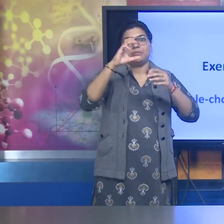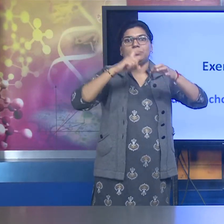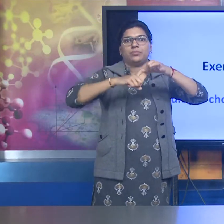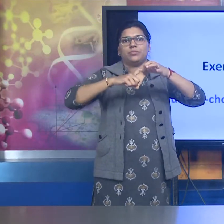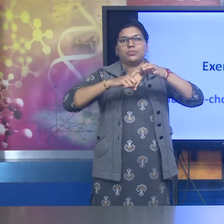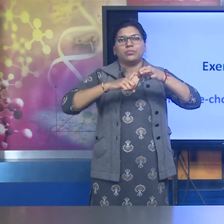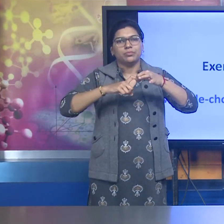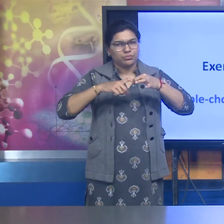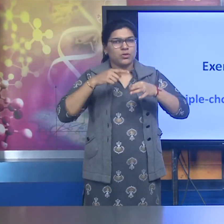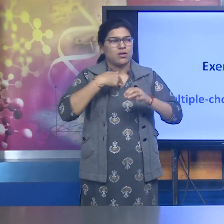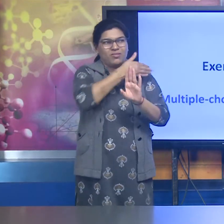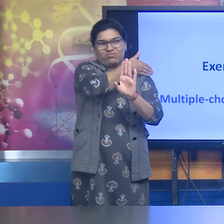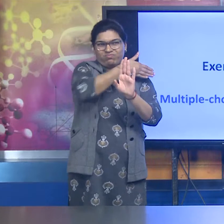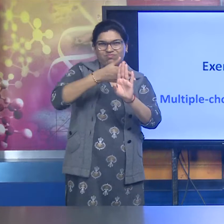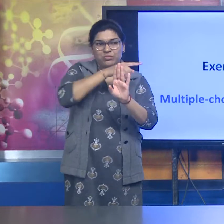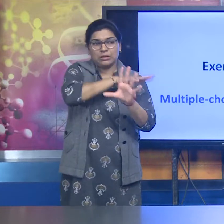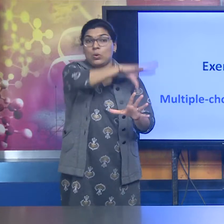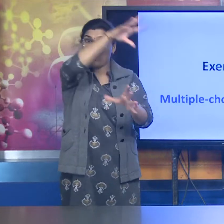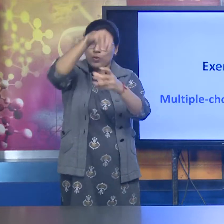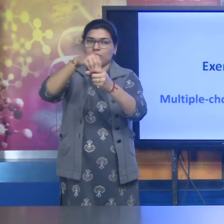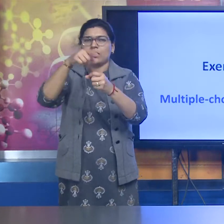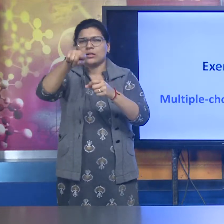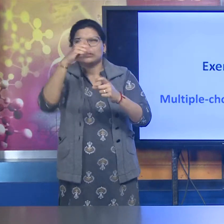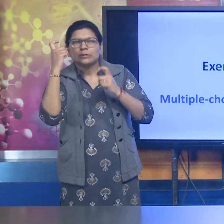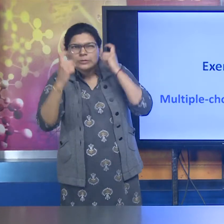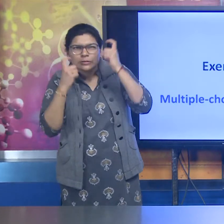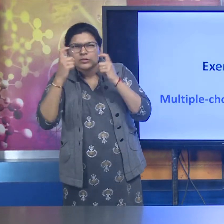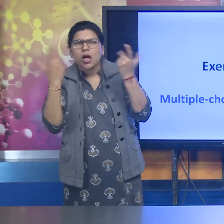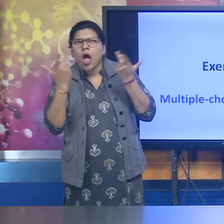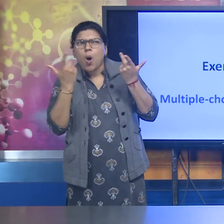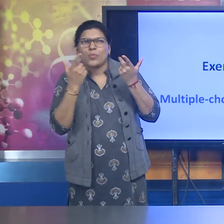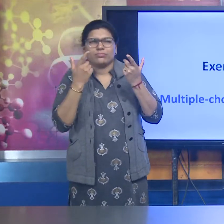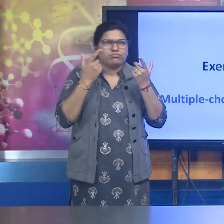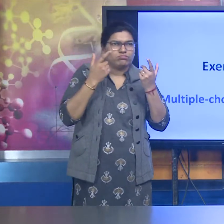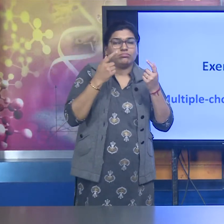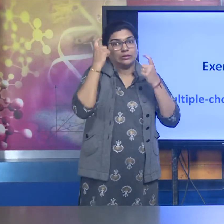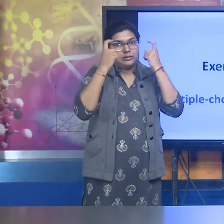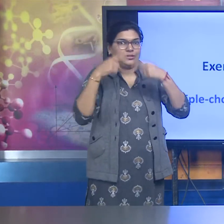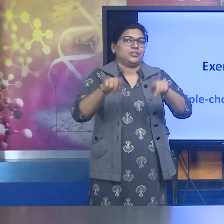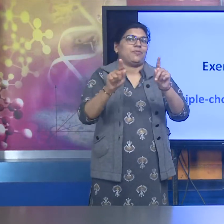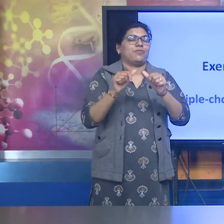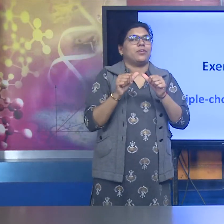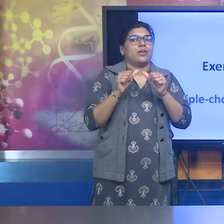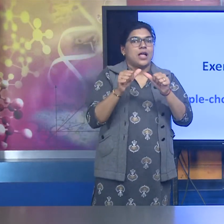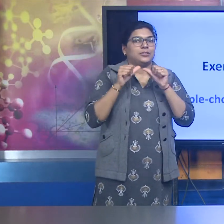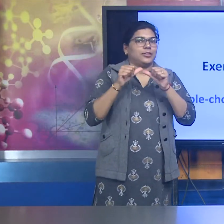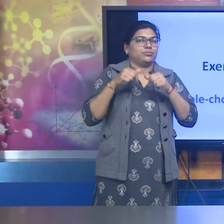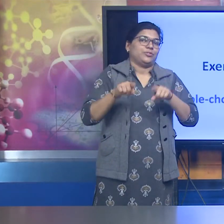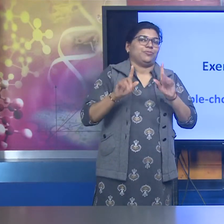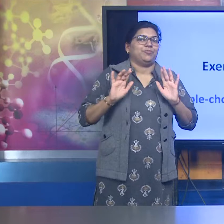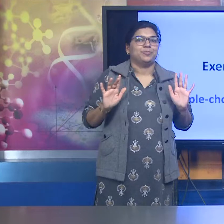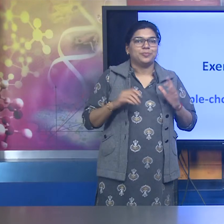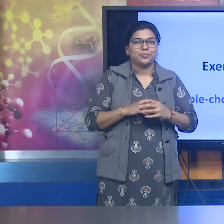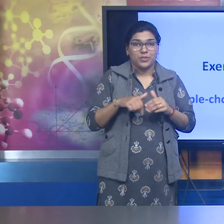Now let's the time of exercise. It is a multiple choice question. From the lessons, you have to think